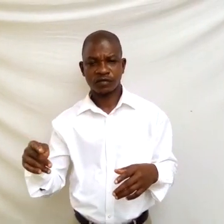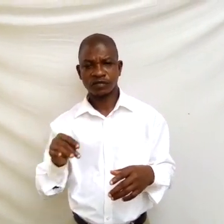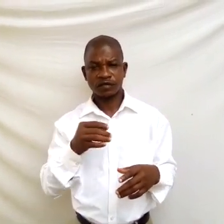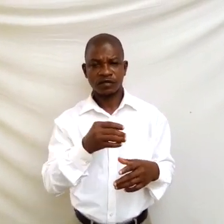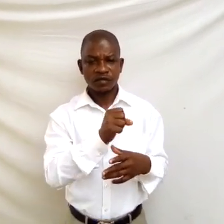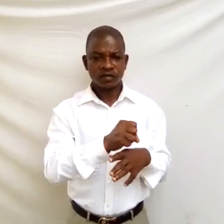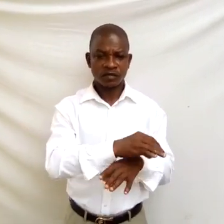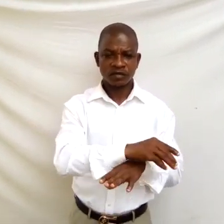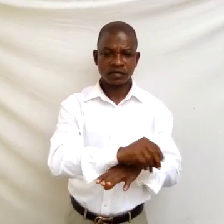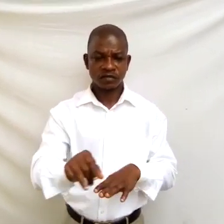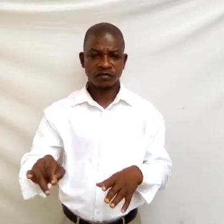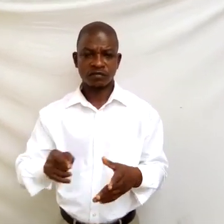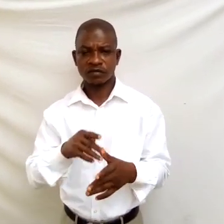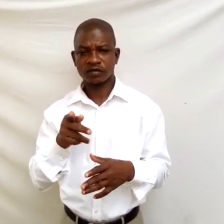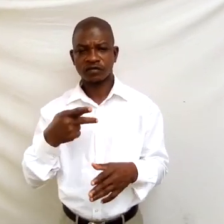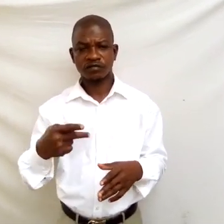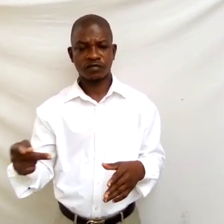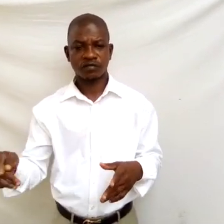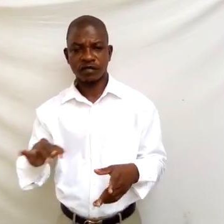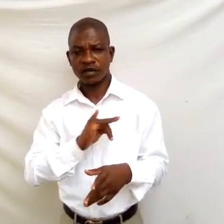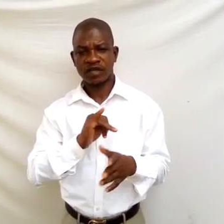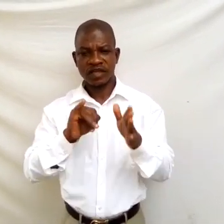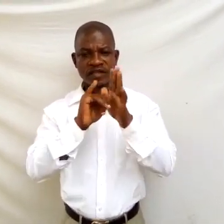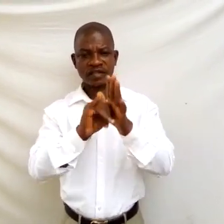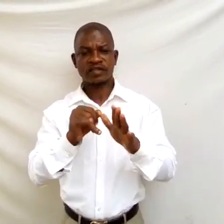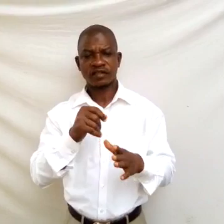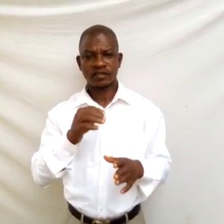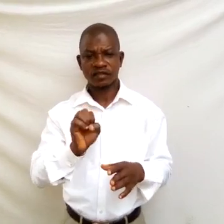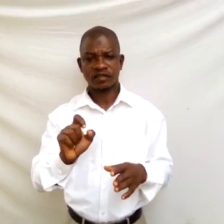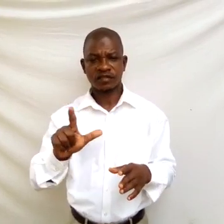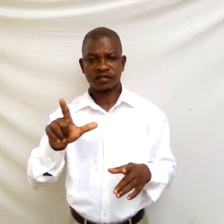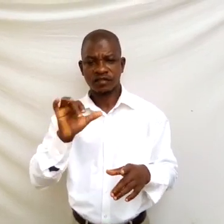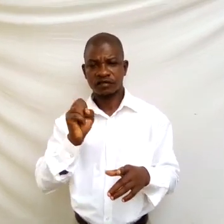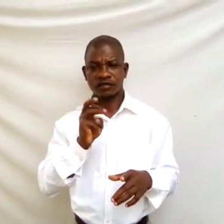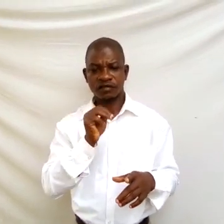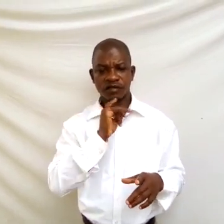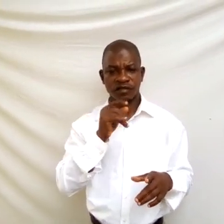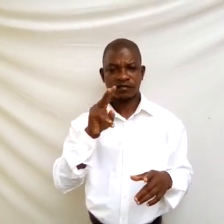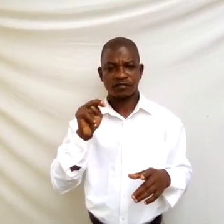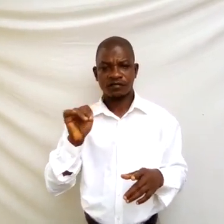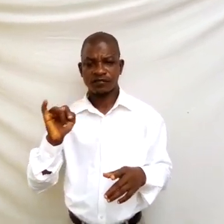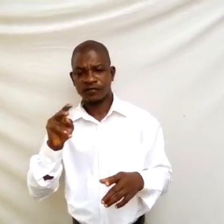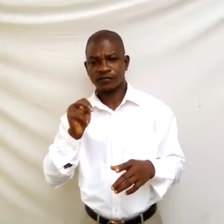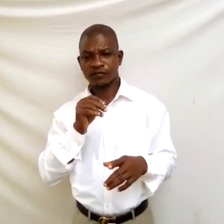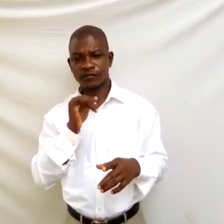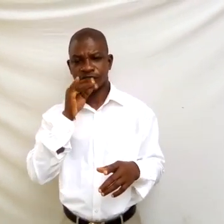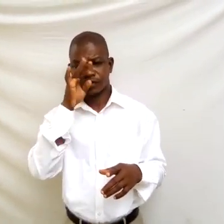distributivity property, identity element, and inverse element. Here we